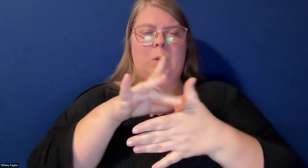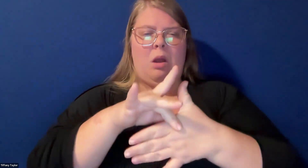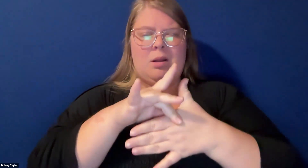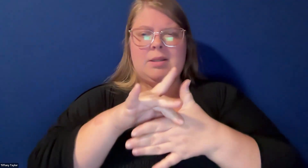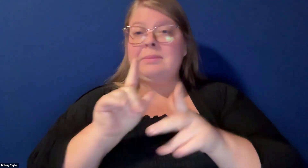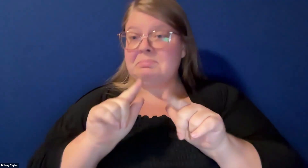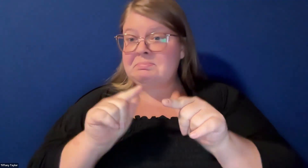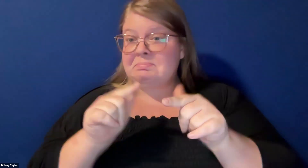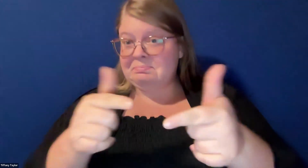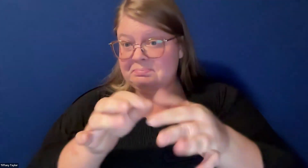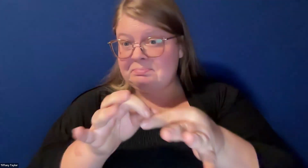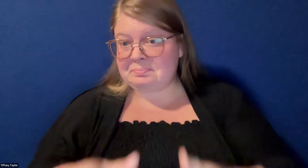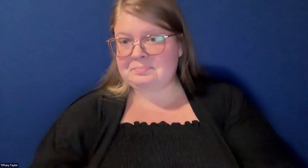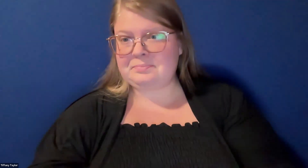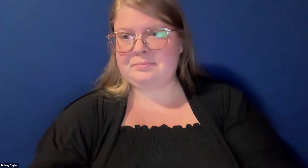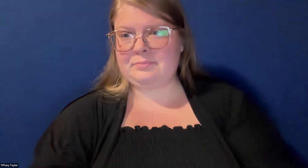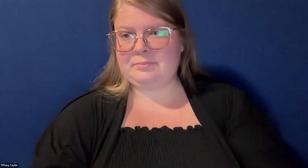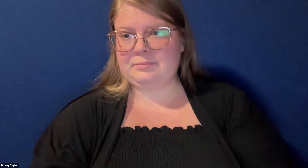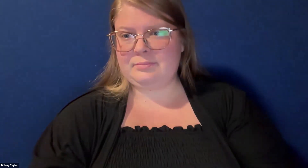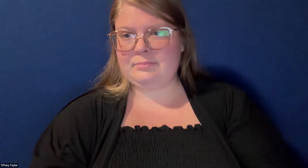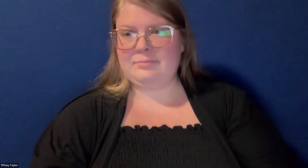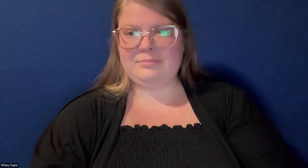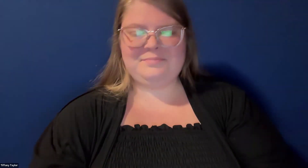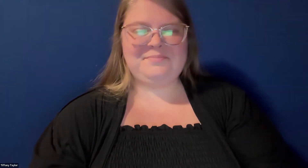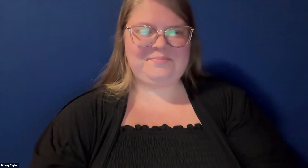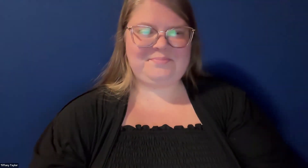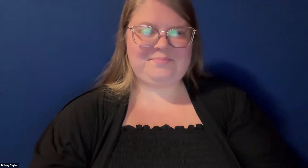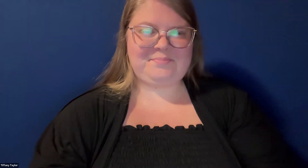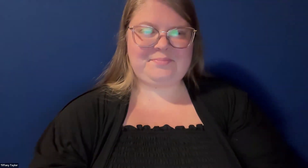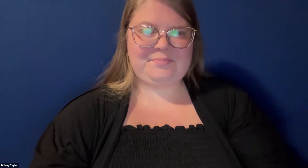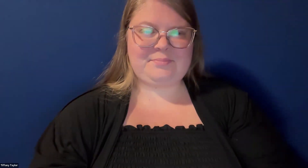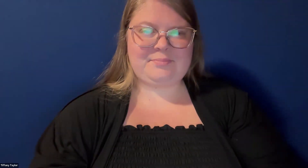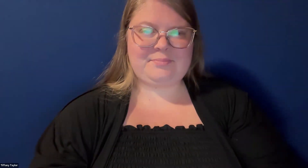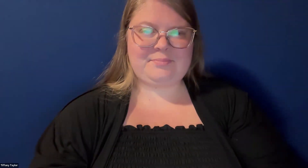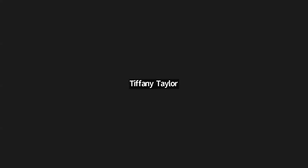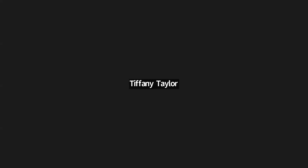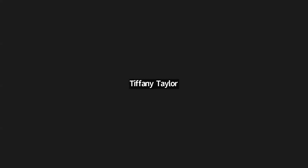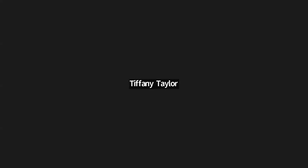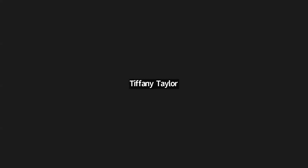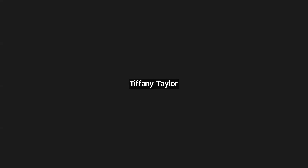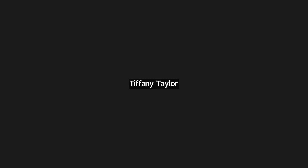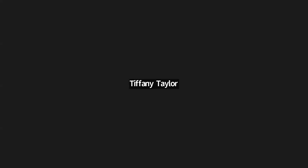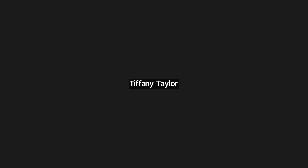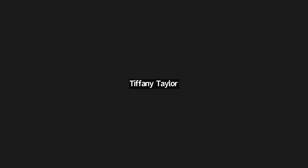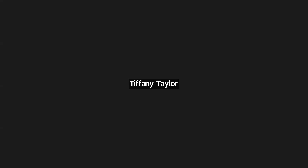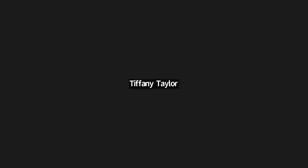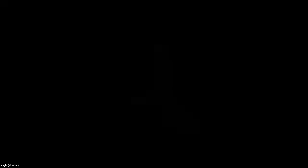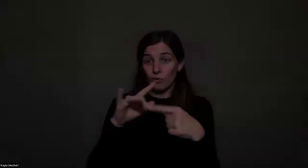some product, e-commerce product, and there is an add to cart, and when you click on that cart, there are some adjunct functionality